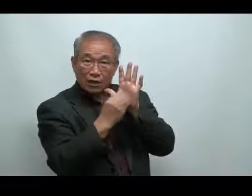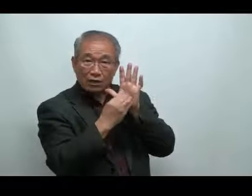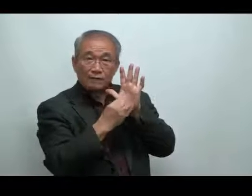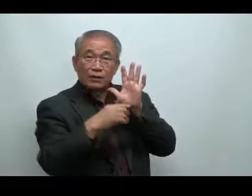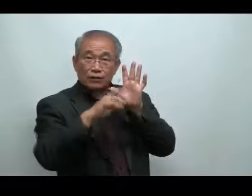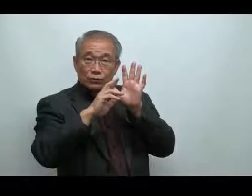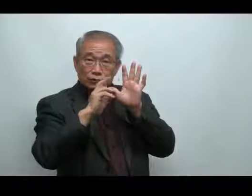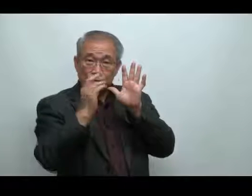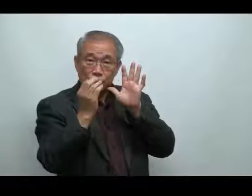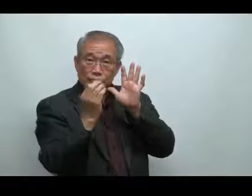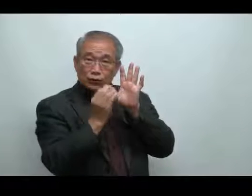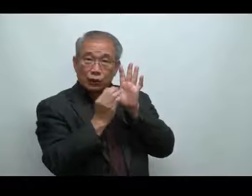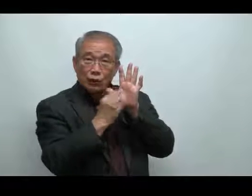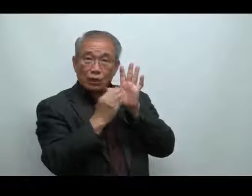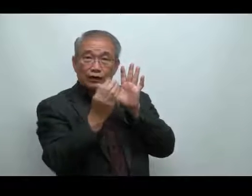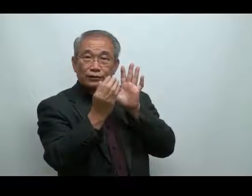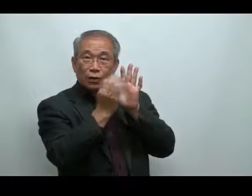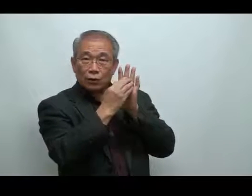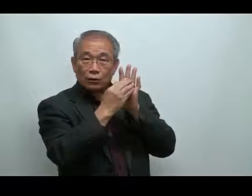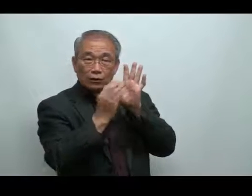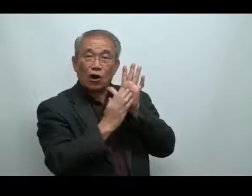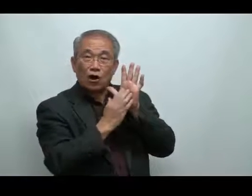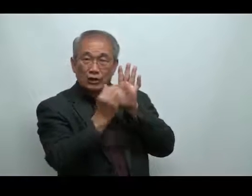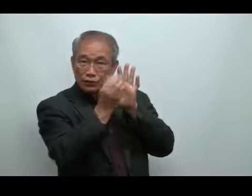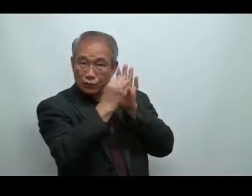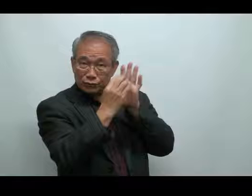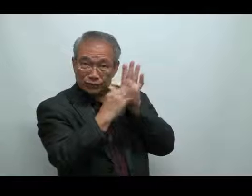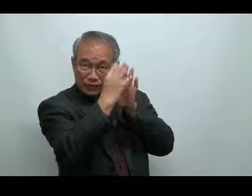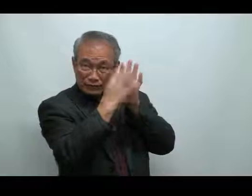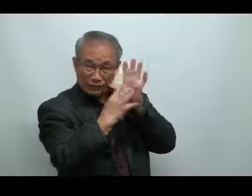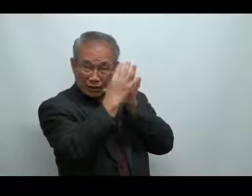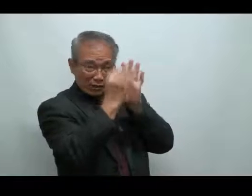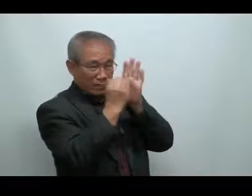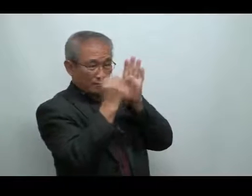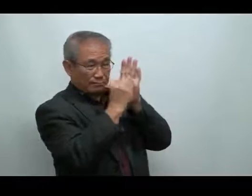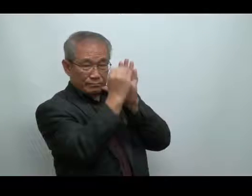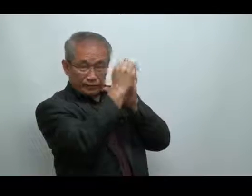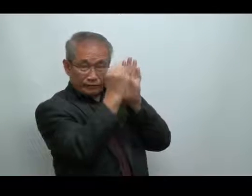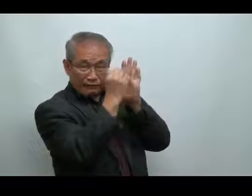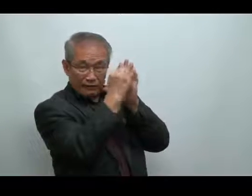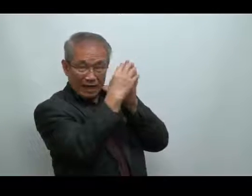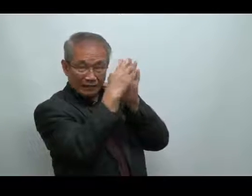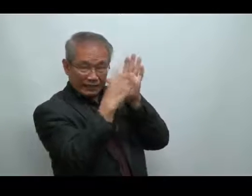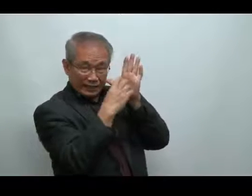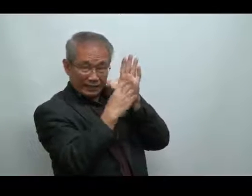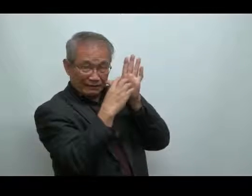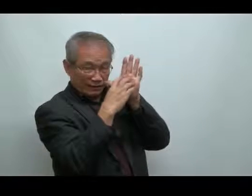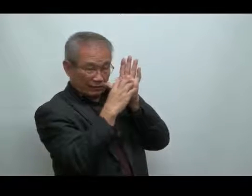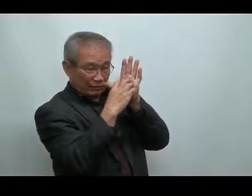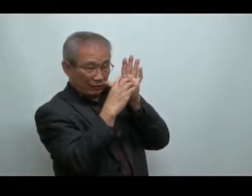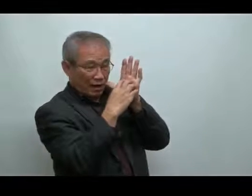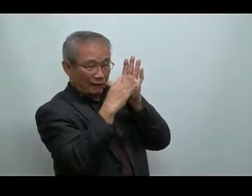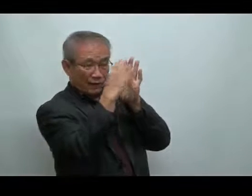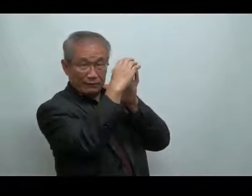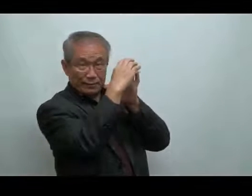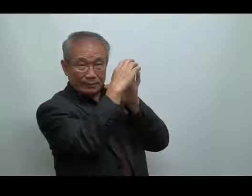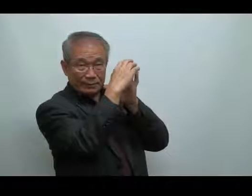song, using go and yo to sing the song. First half and second half, low half, upper